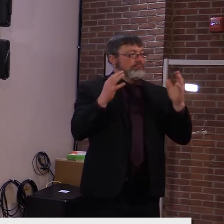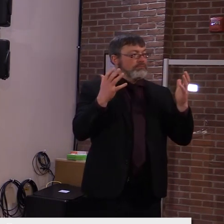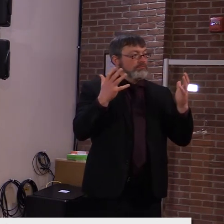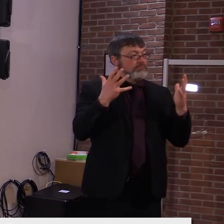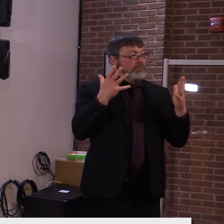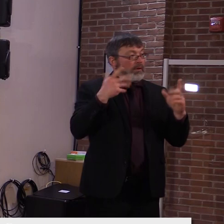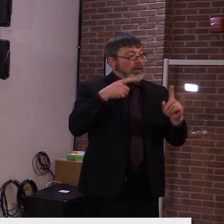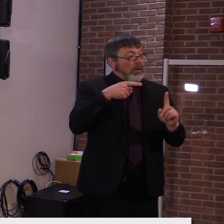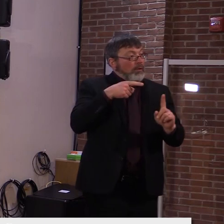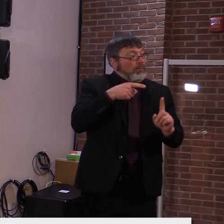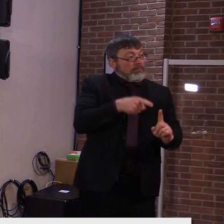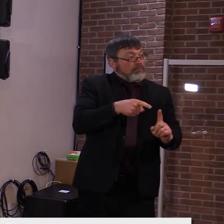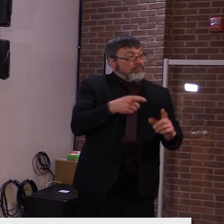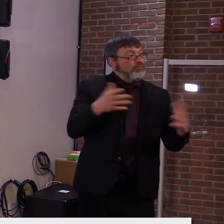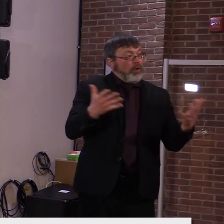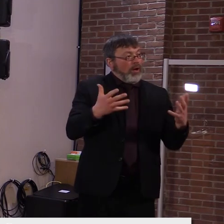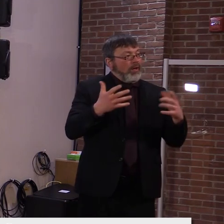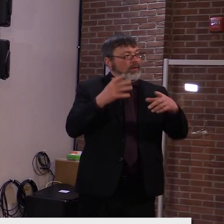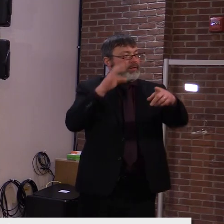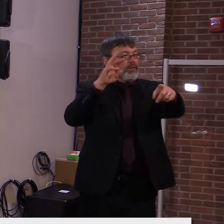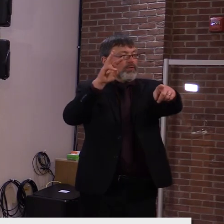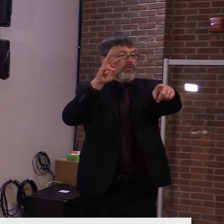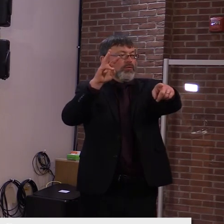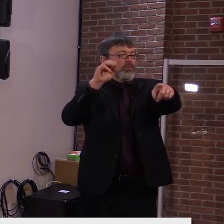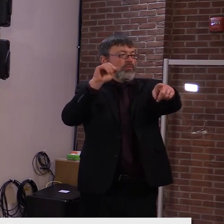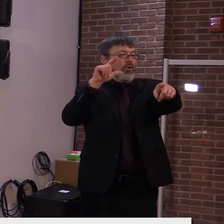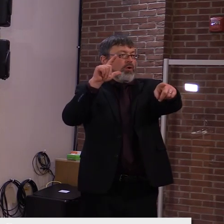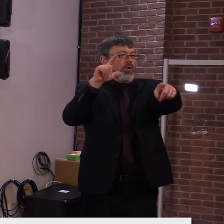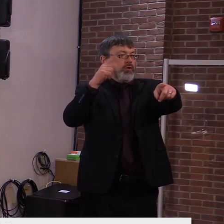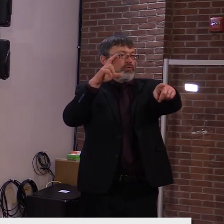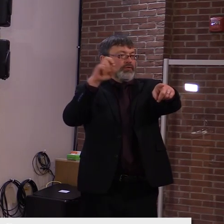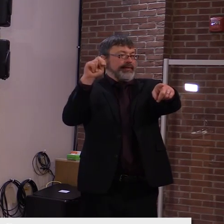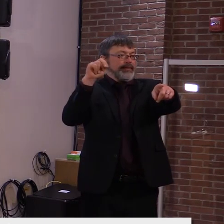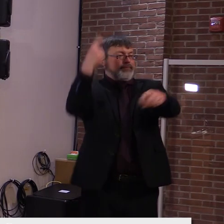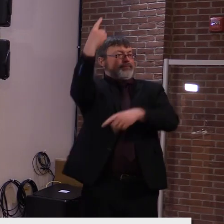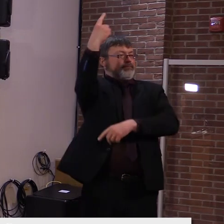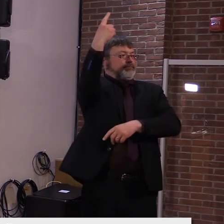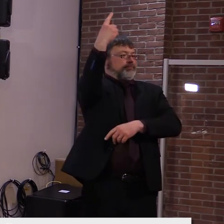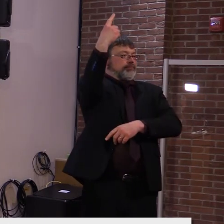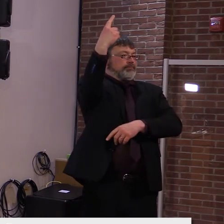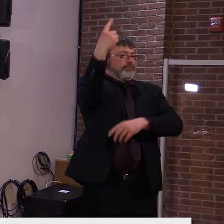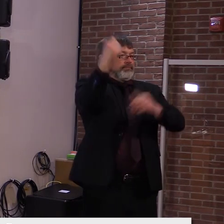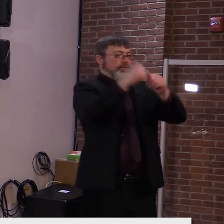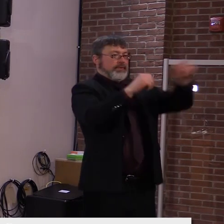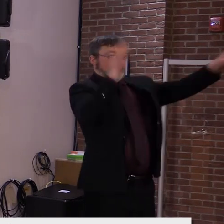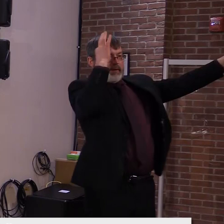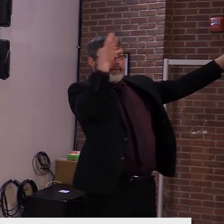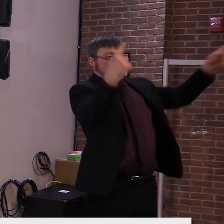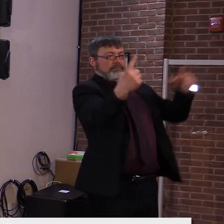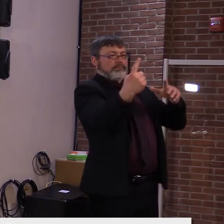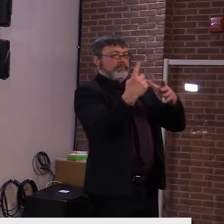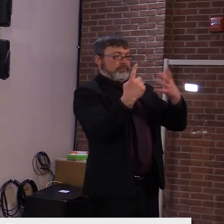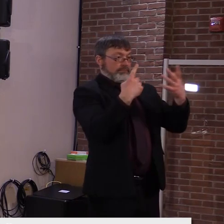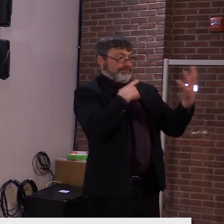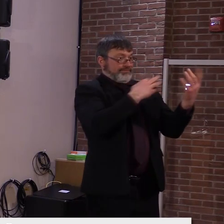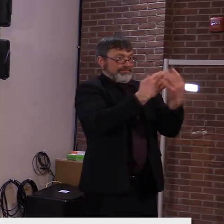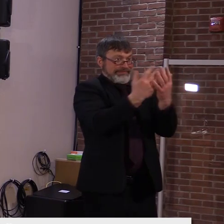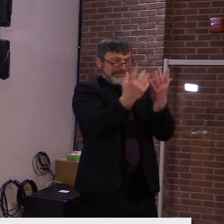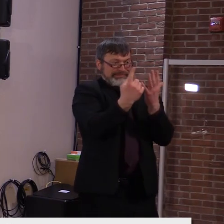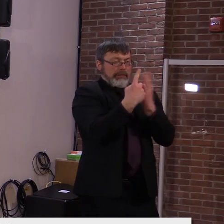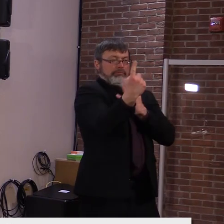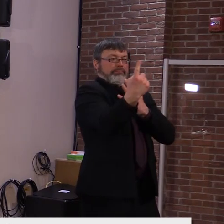is a federal program. These all give federal allocations, and we, well, except Kinney's. But